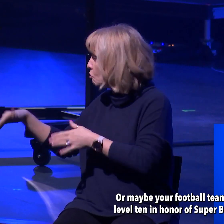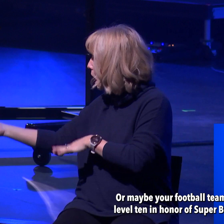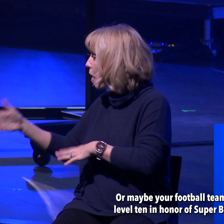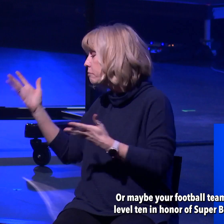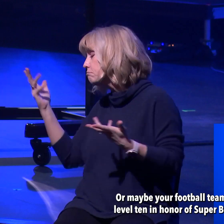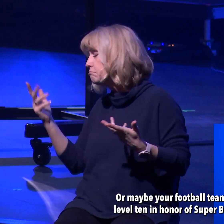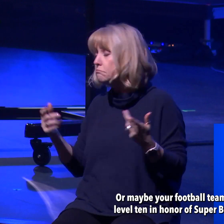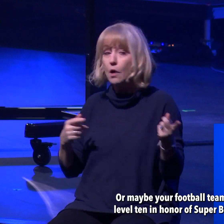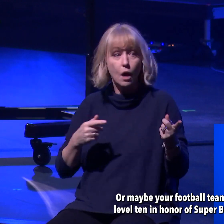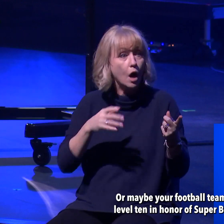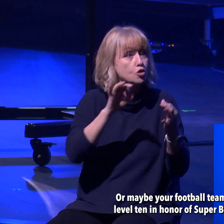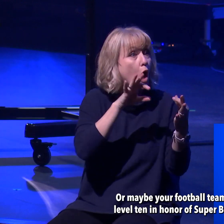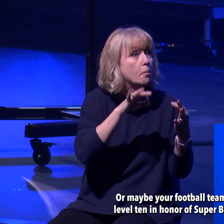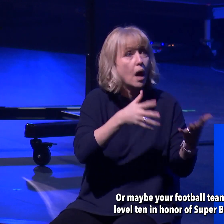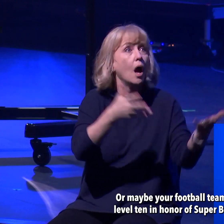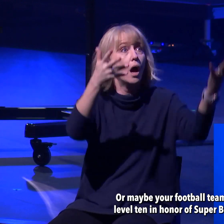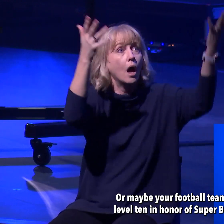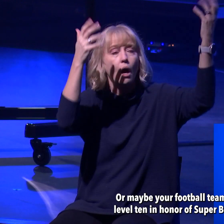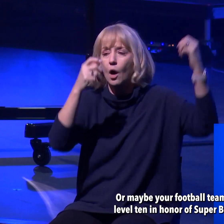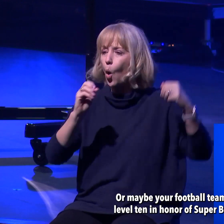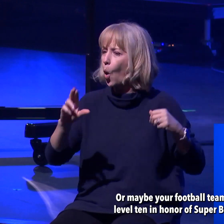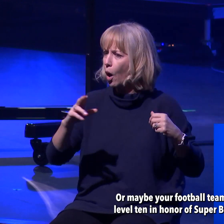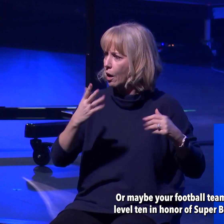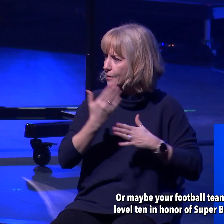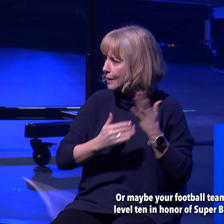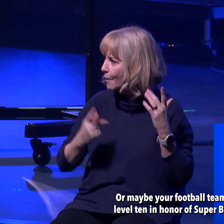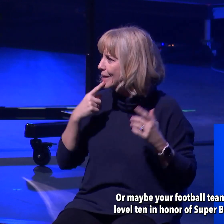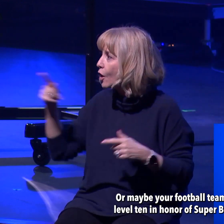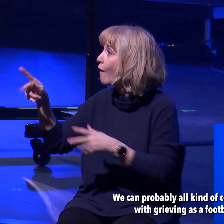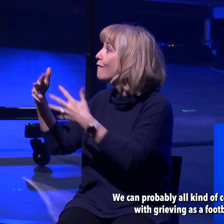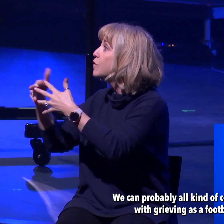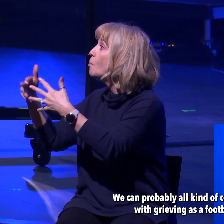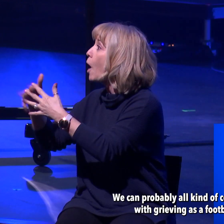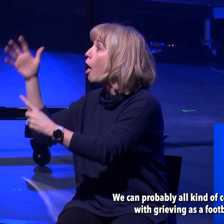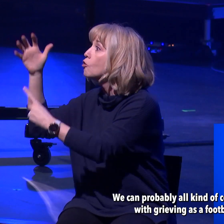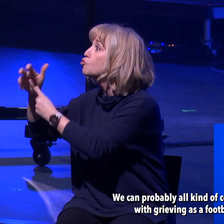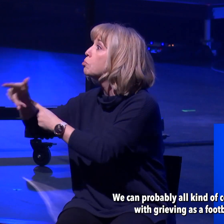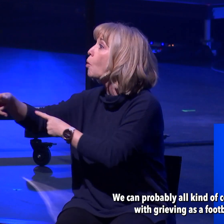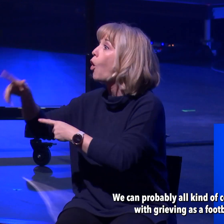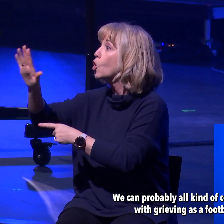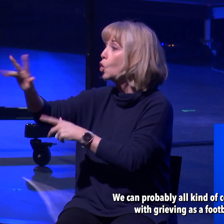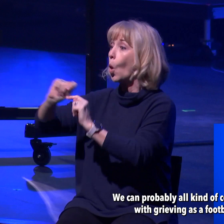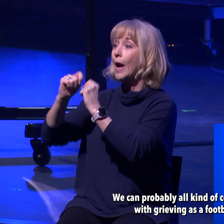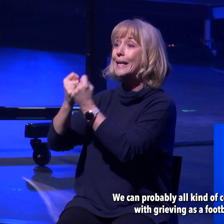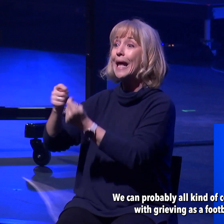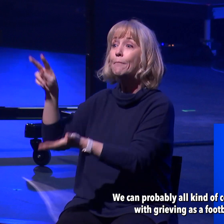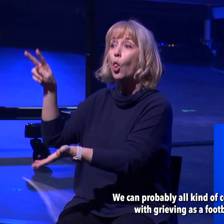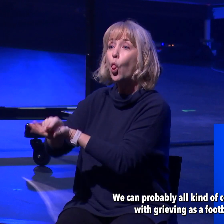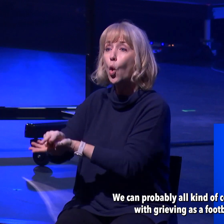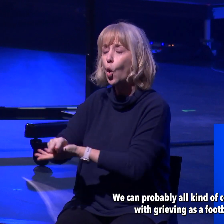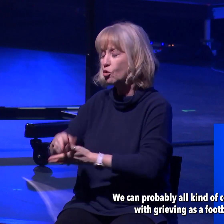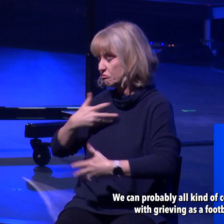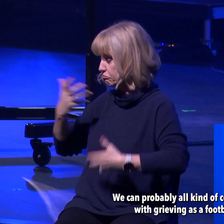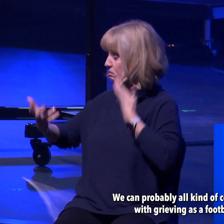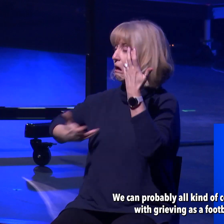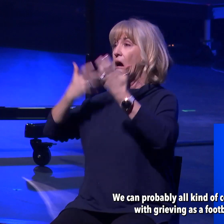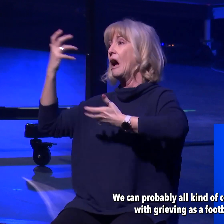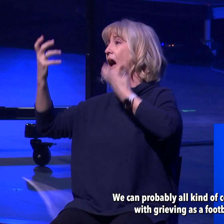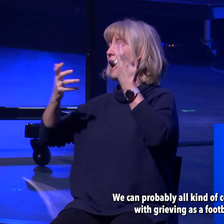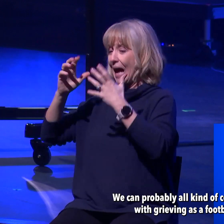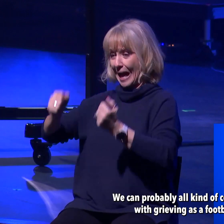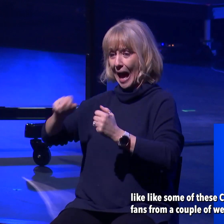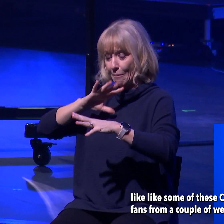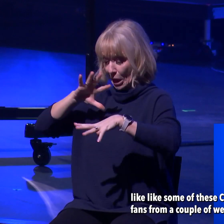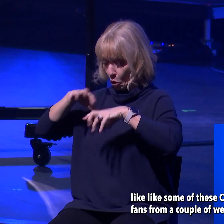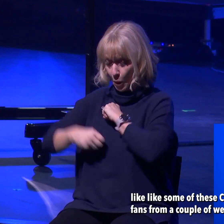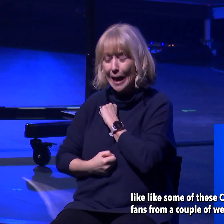your football team losing at a level 10 in honor of Super Bowl Sunday. We can probably all kind of come to grips with grieving as a